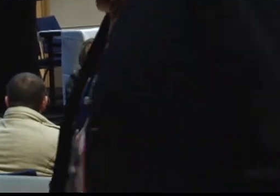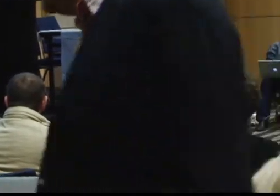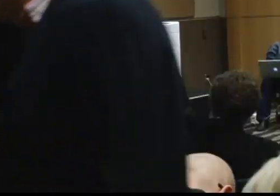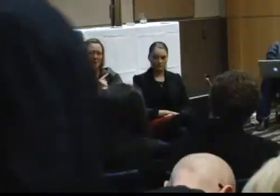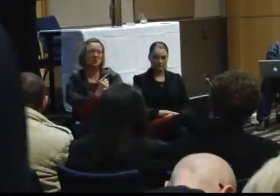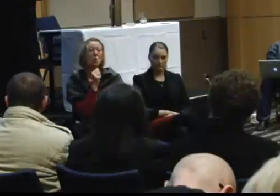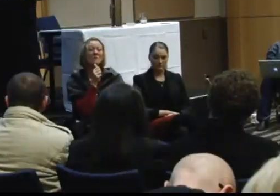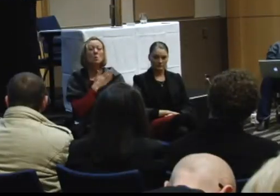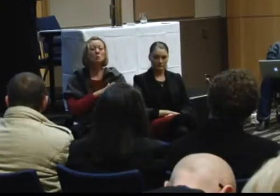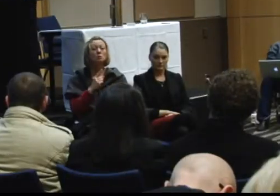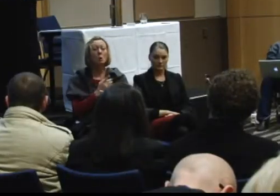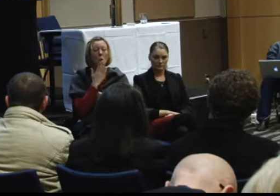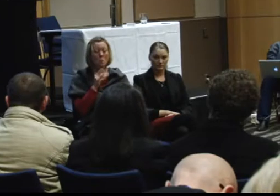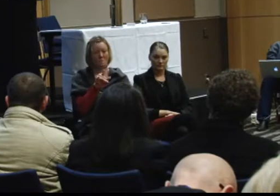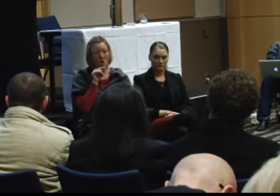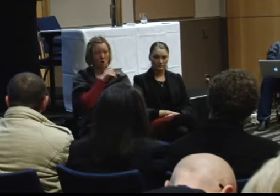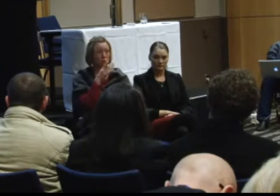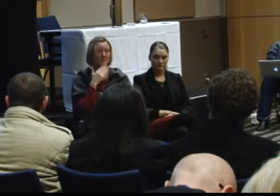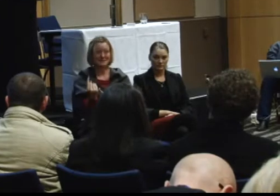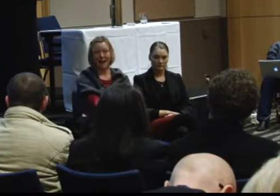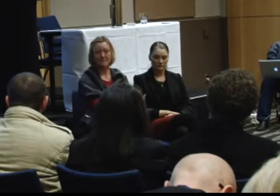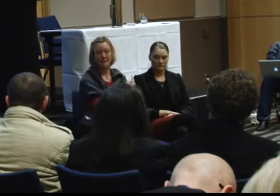you to please come up after